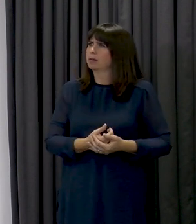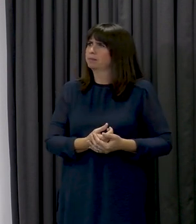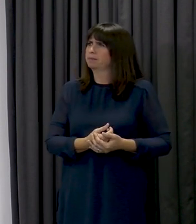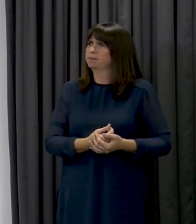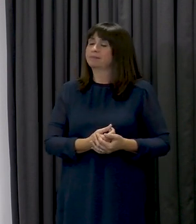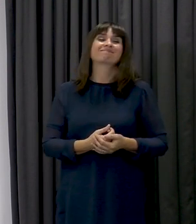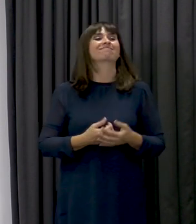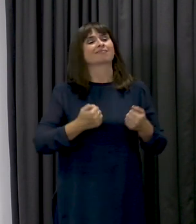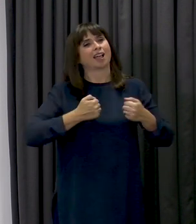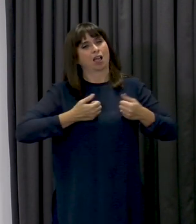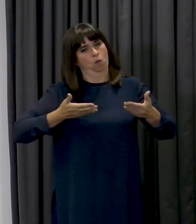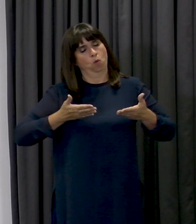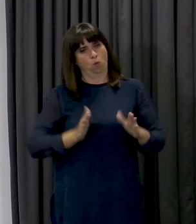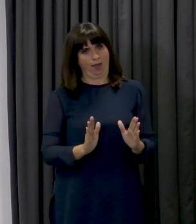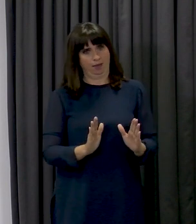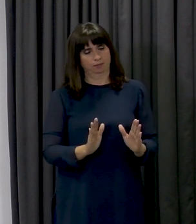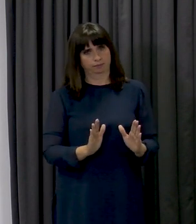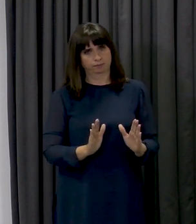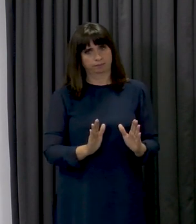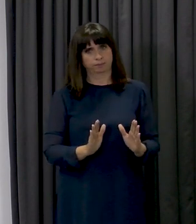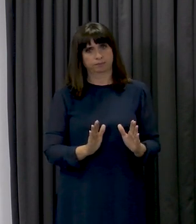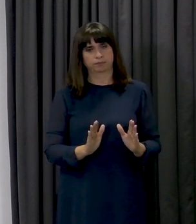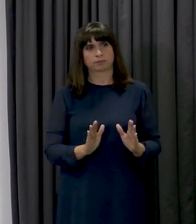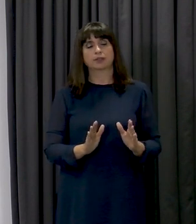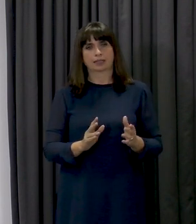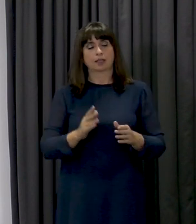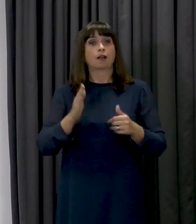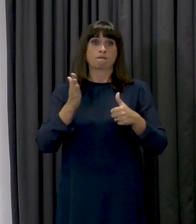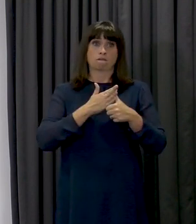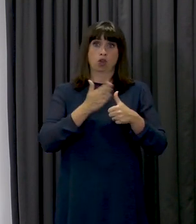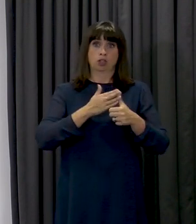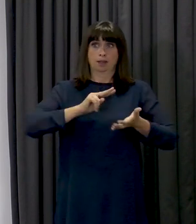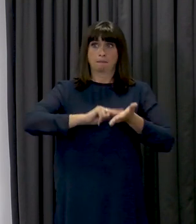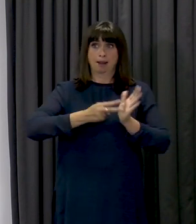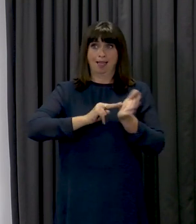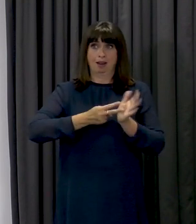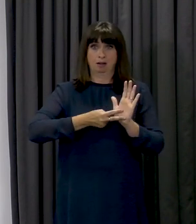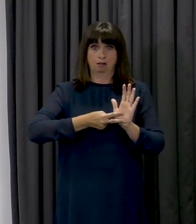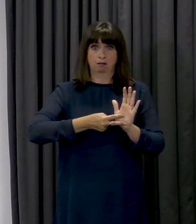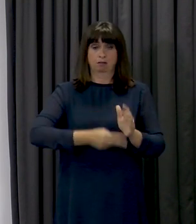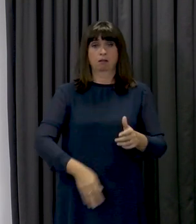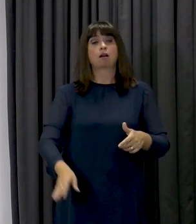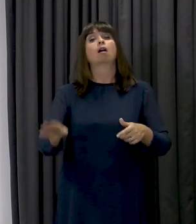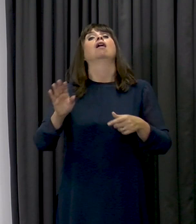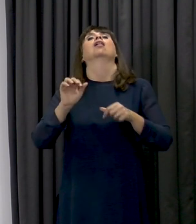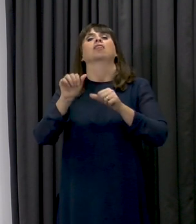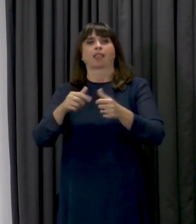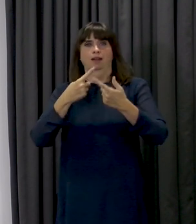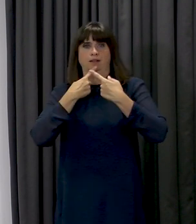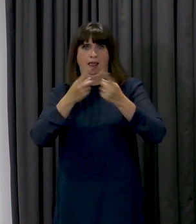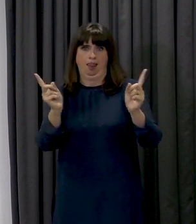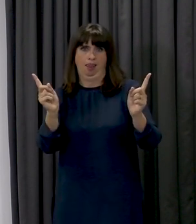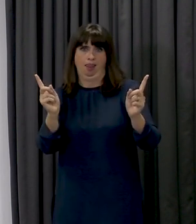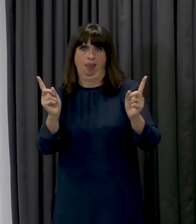our approach throughout coronavirus has been to plan first and announce second, rather than to make